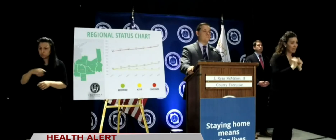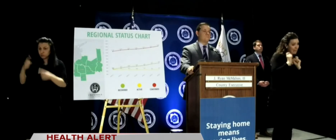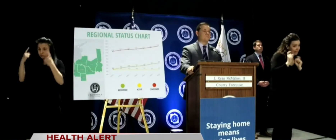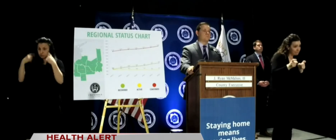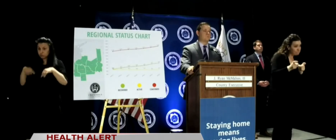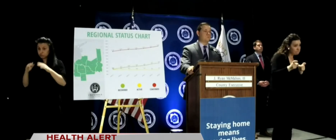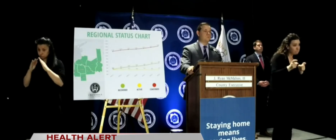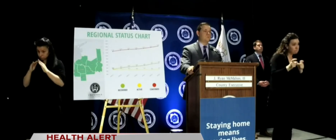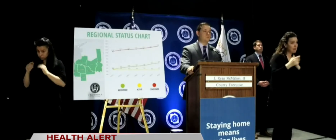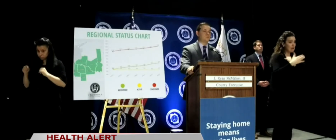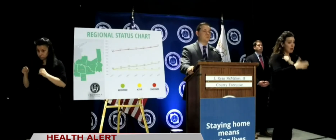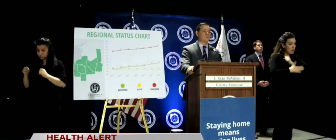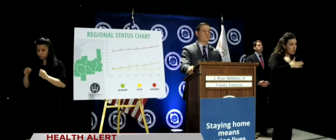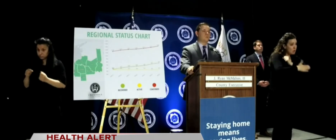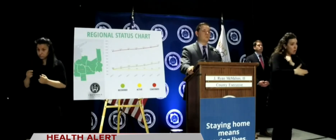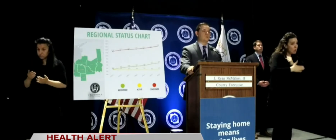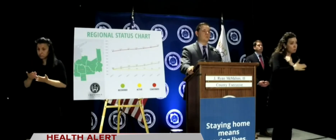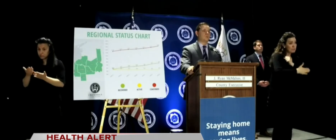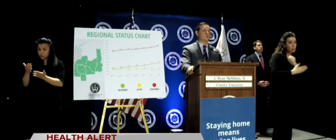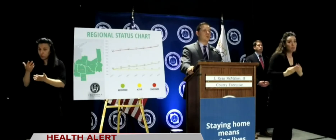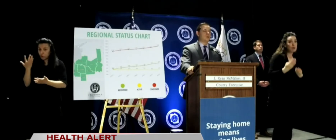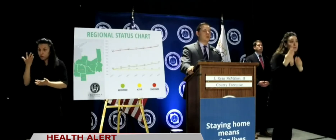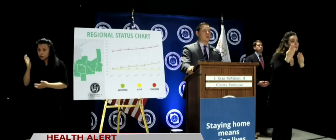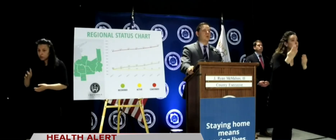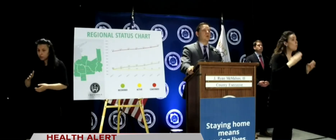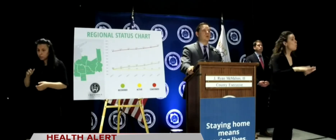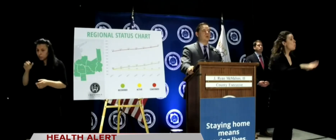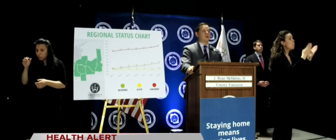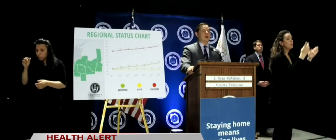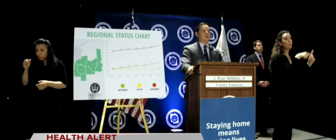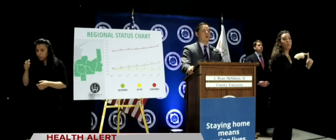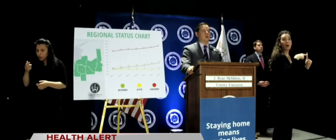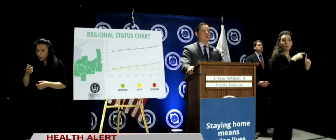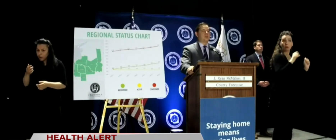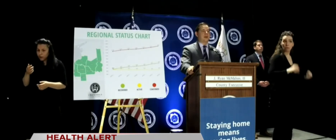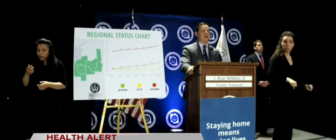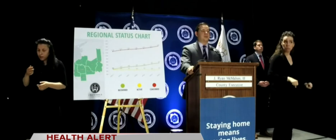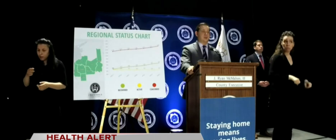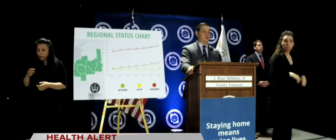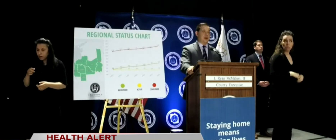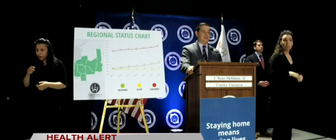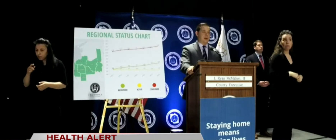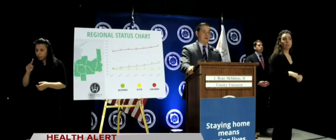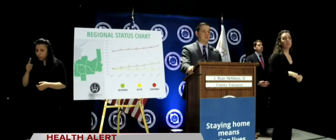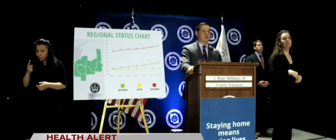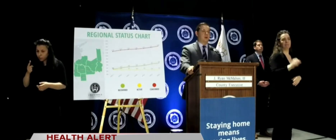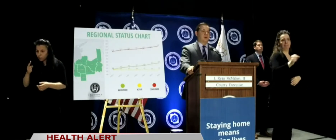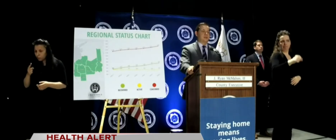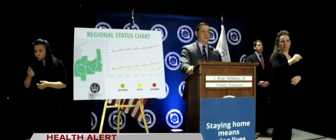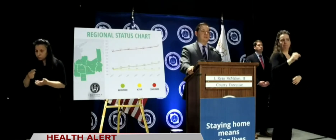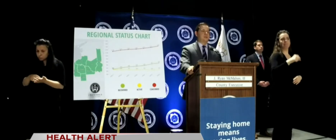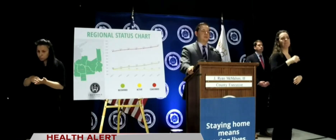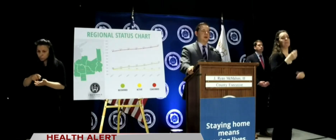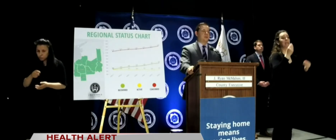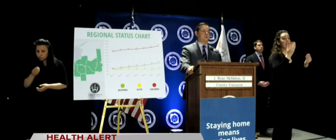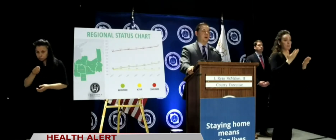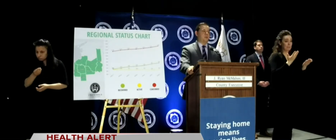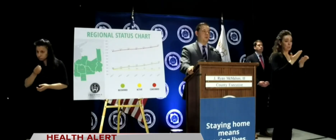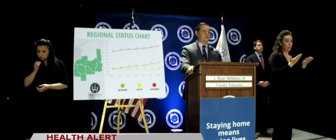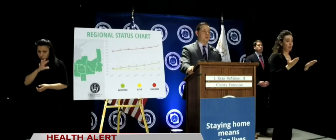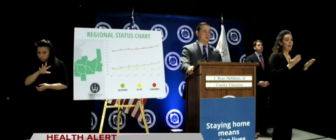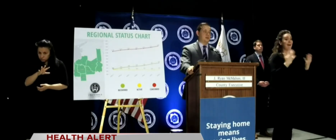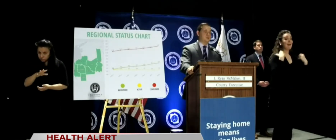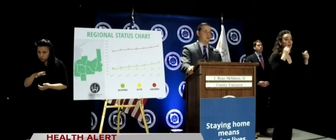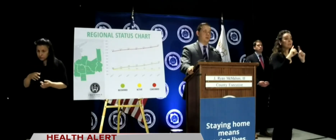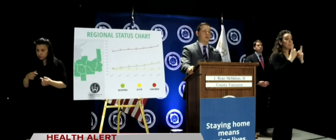a recommendation as to when they think you can roll out the phases, phase one? Yeah, the data is going to drive that. So it's the health department